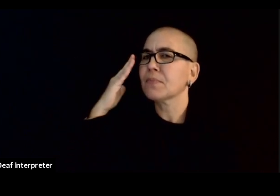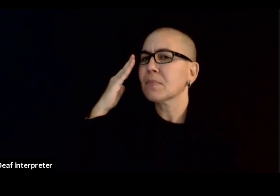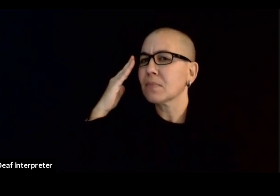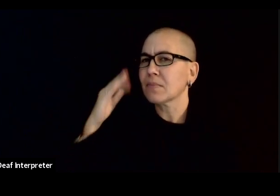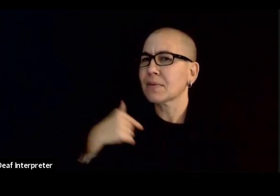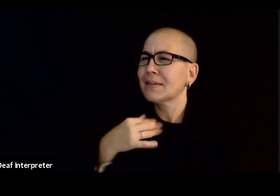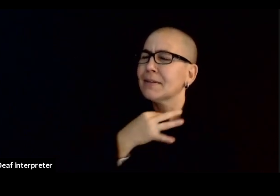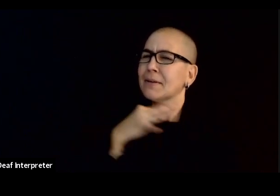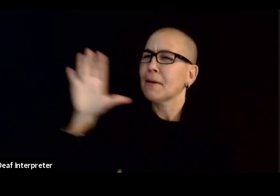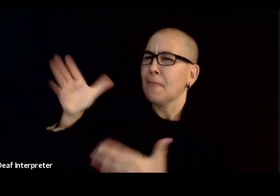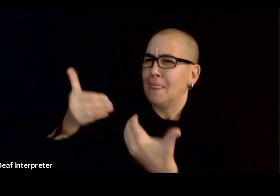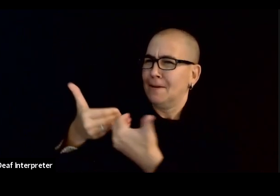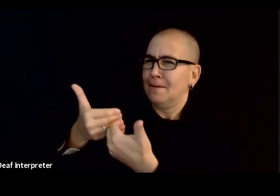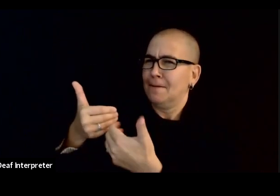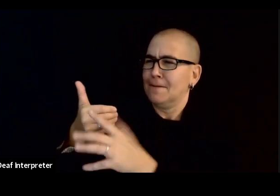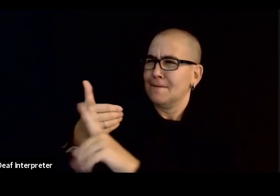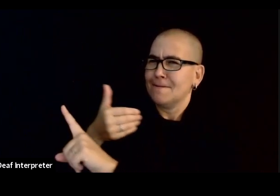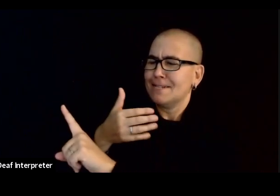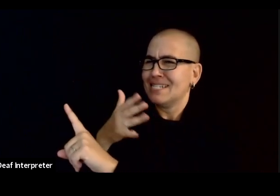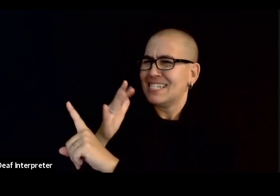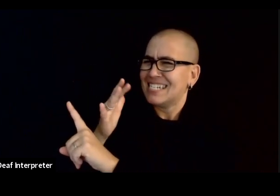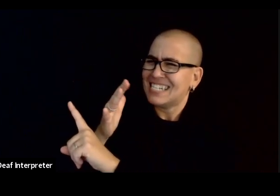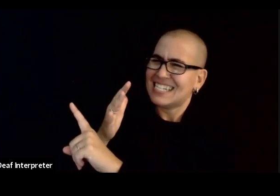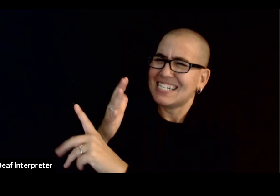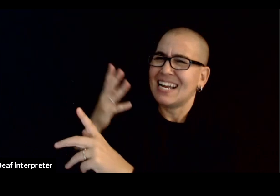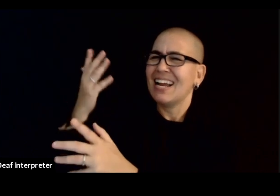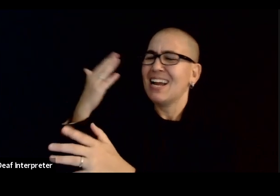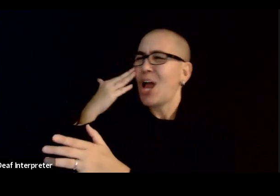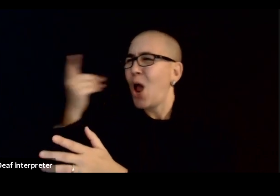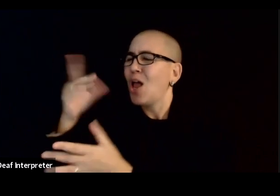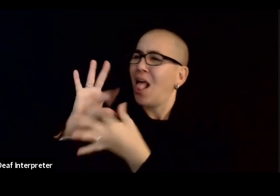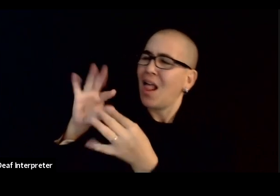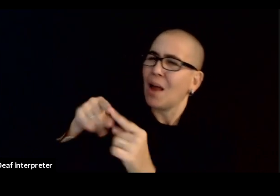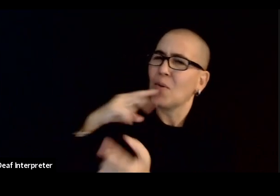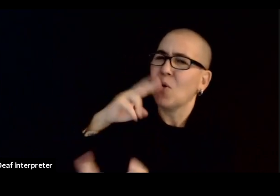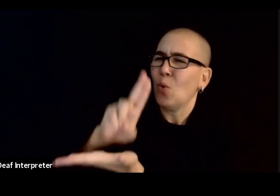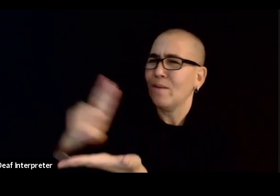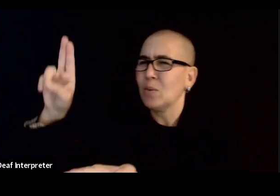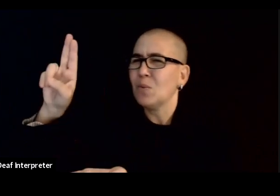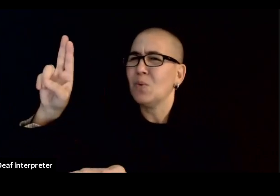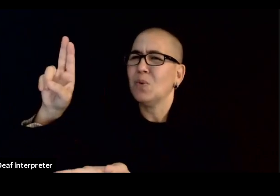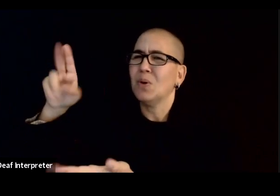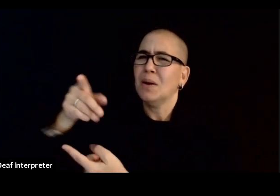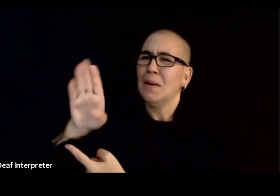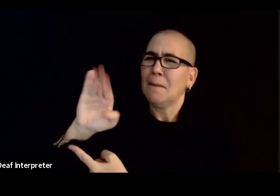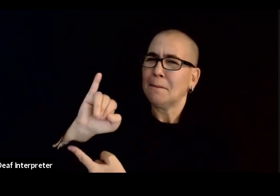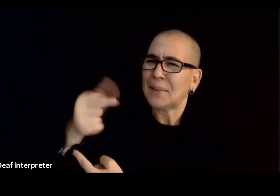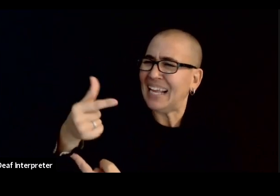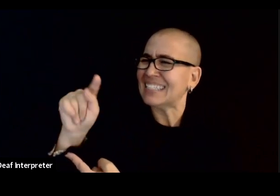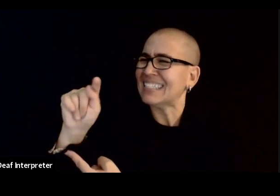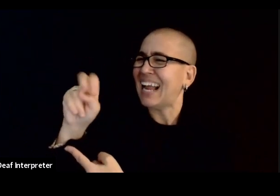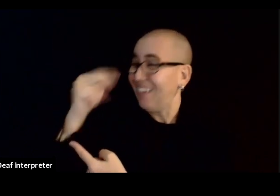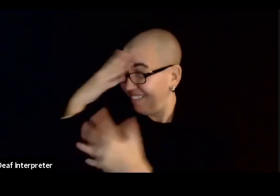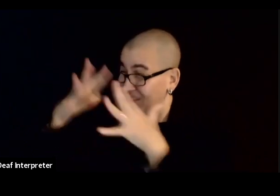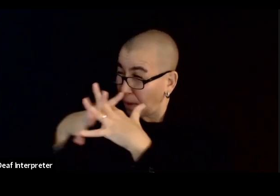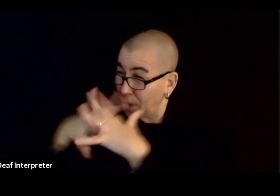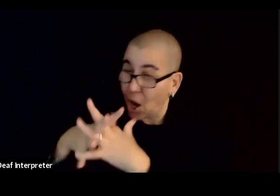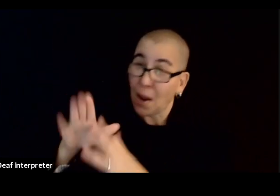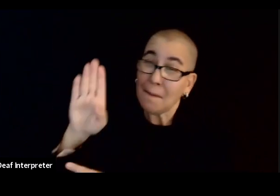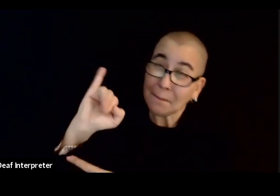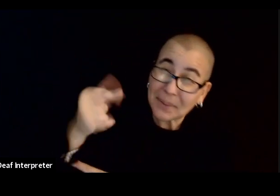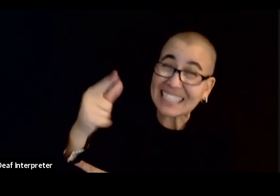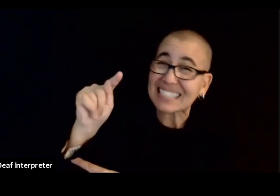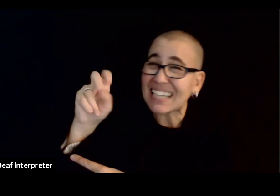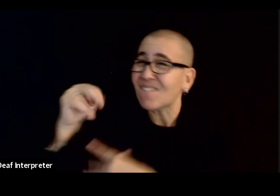when referencing University of Minnesota and the Big Ten Conference, they're obviously starting to play sports again, and they're going to be doing daily testing of